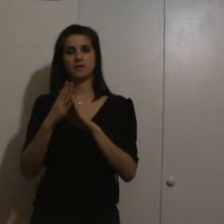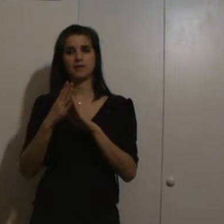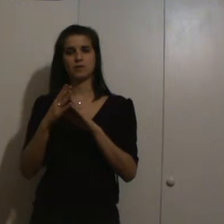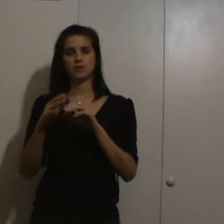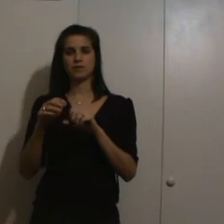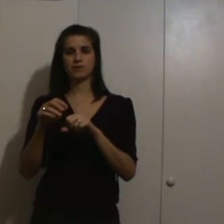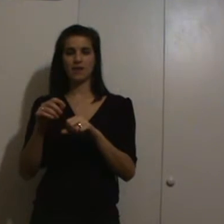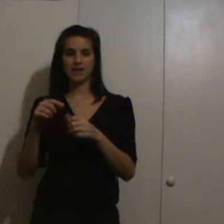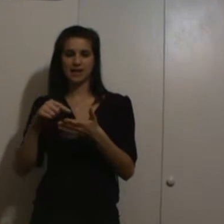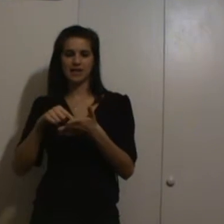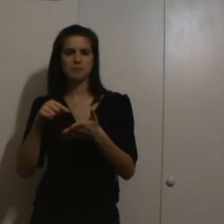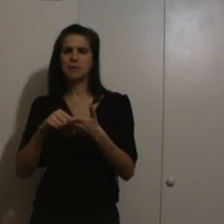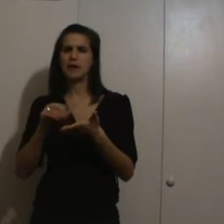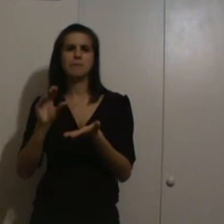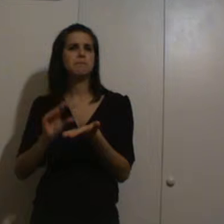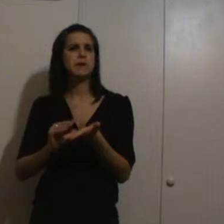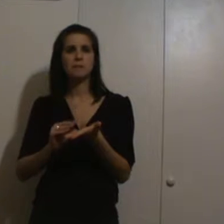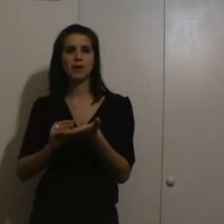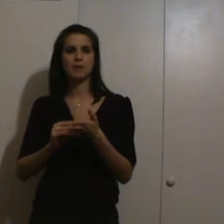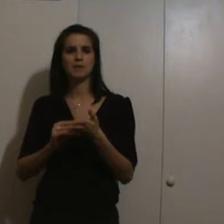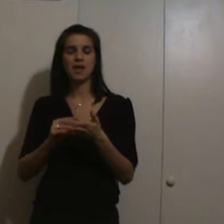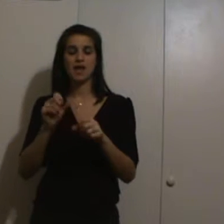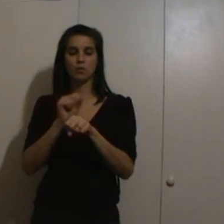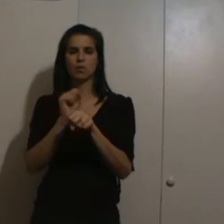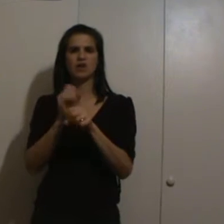conditions. In 1900, for example,